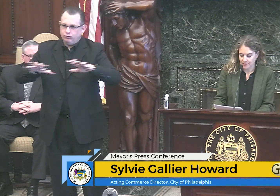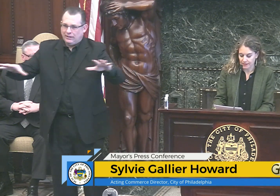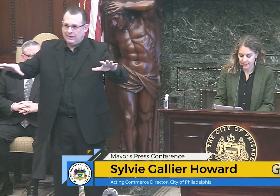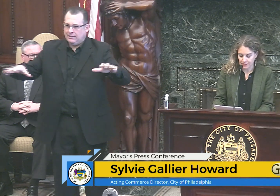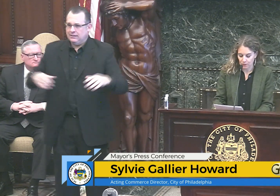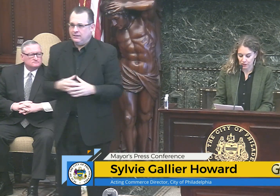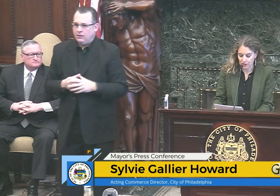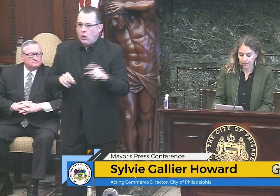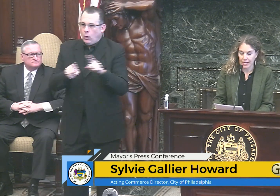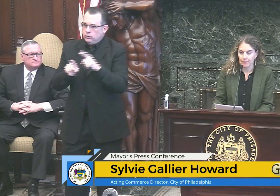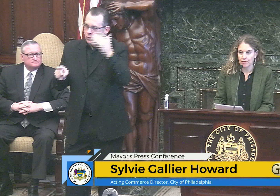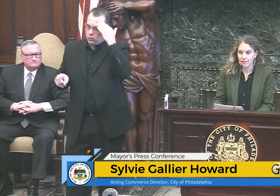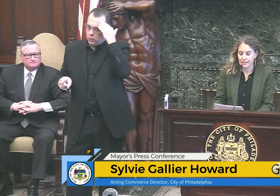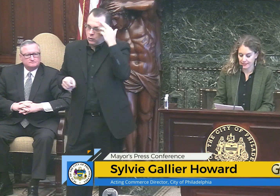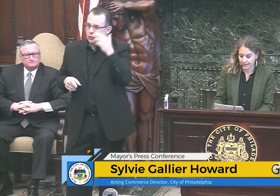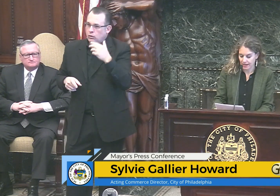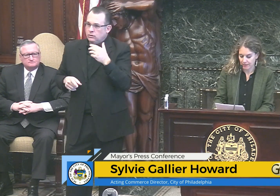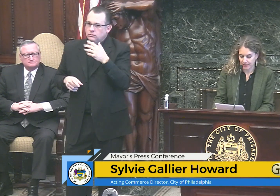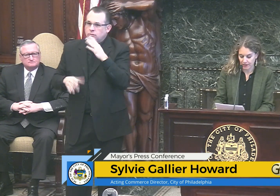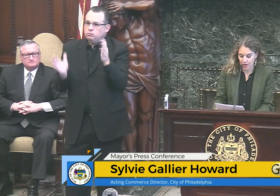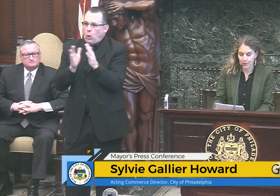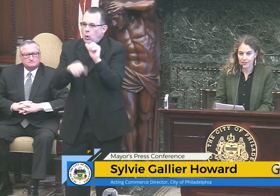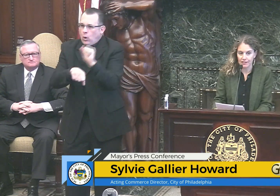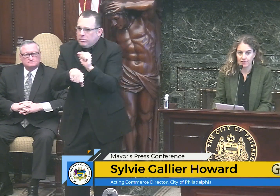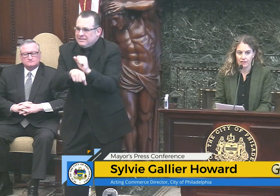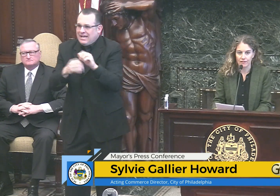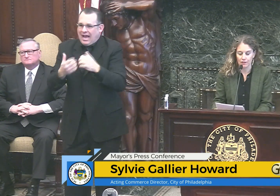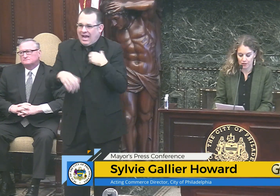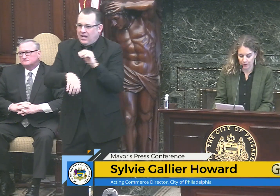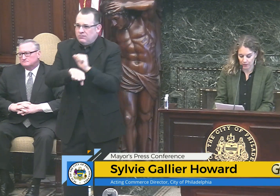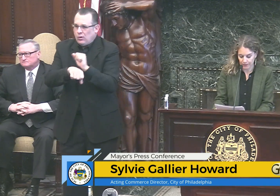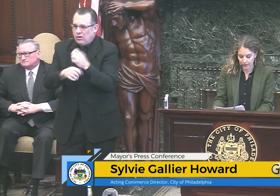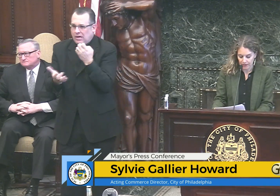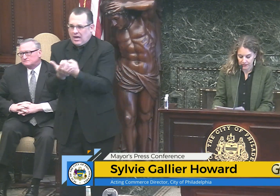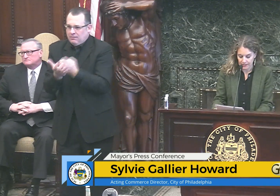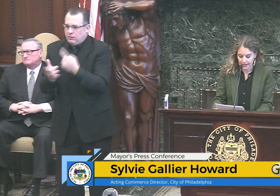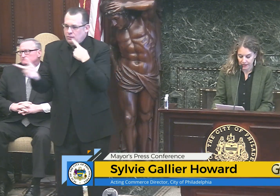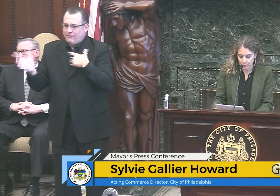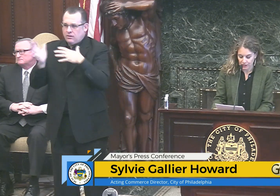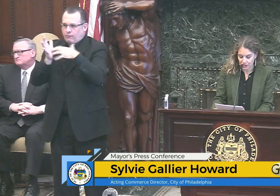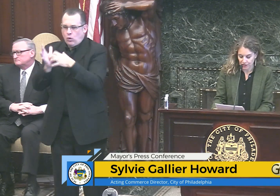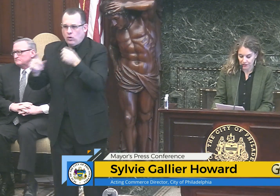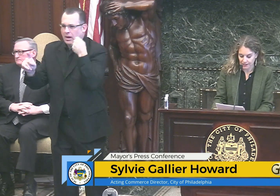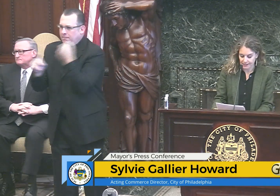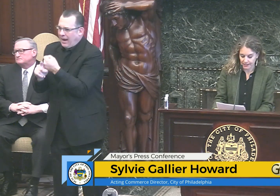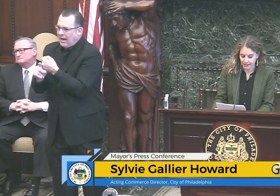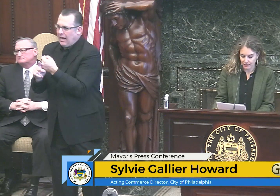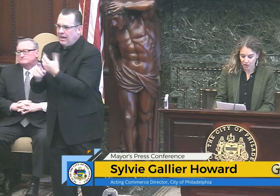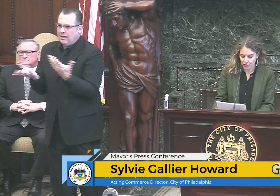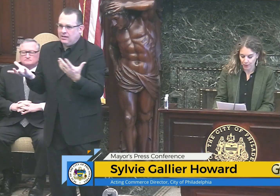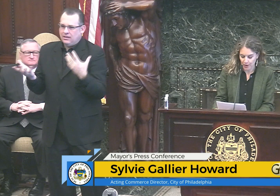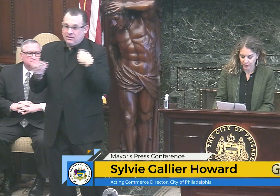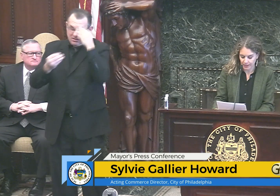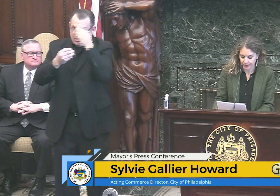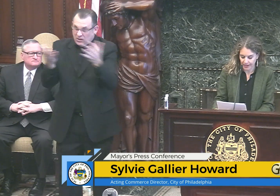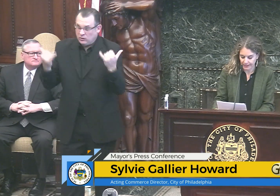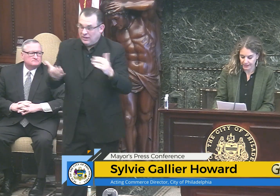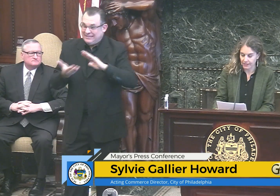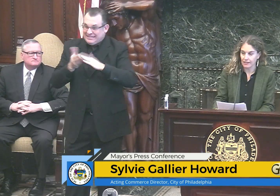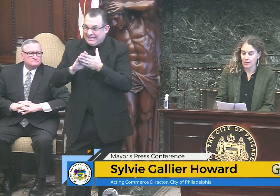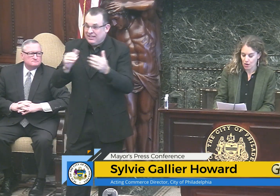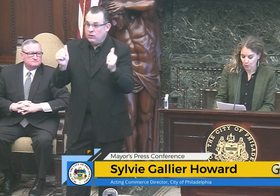small businesses, which are the backbone of the city's economy, are particularly vulnerable. Today, I want to share that the city, along with our partners